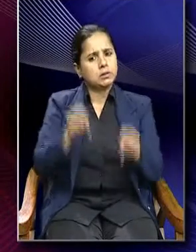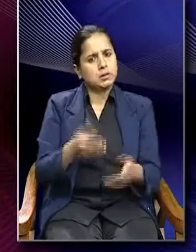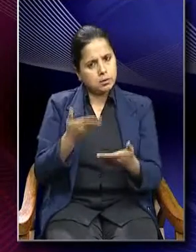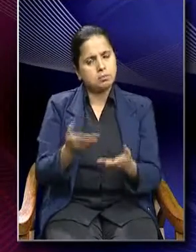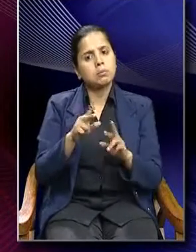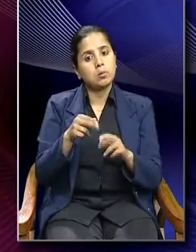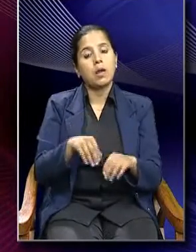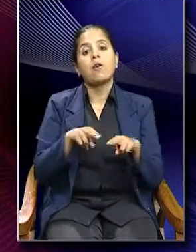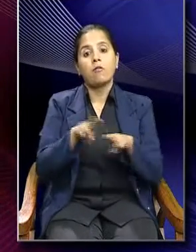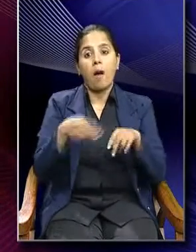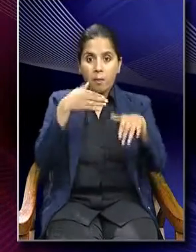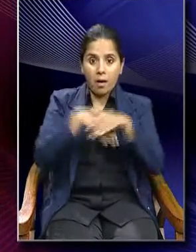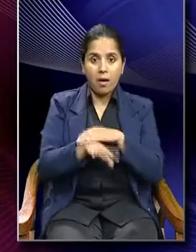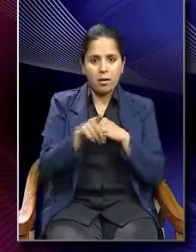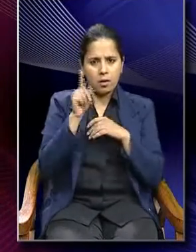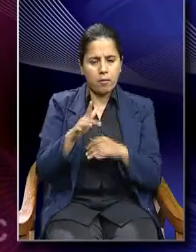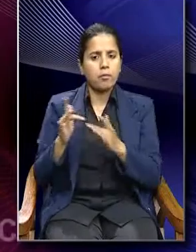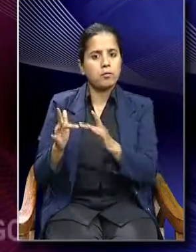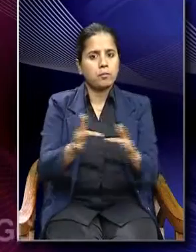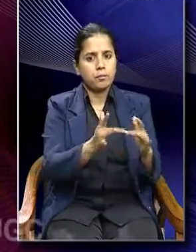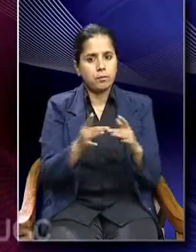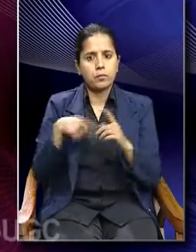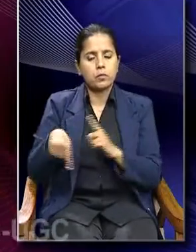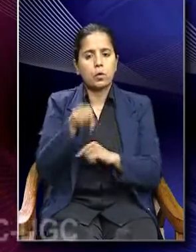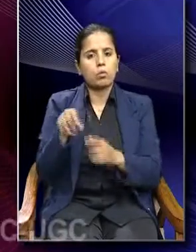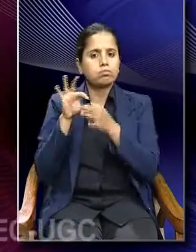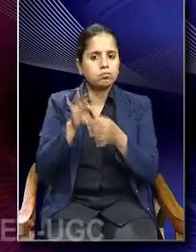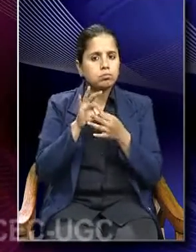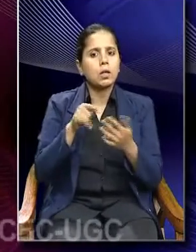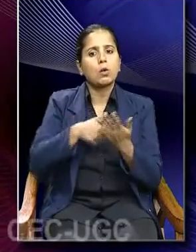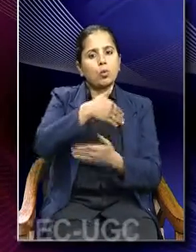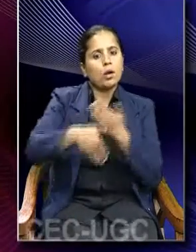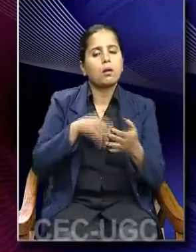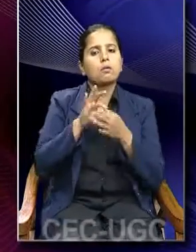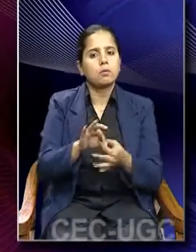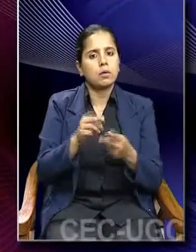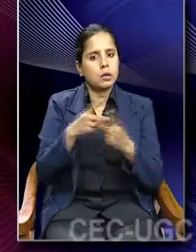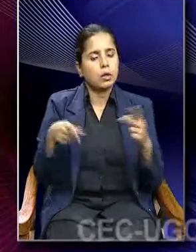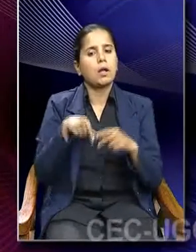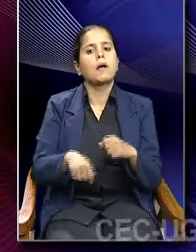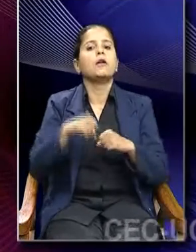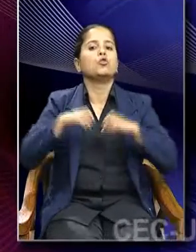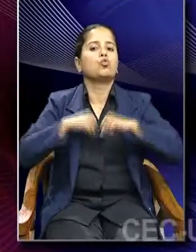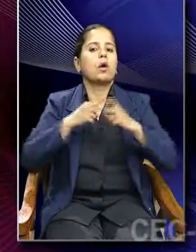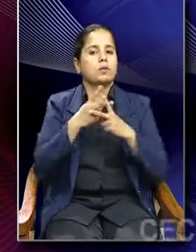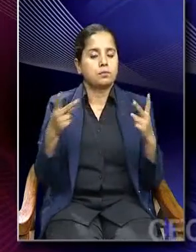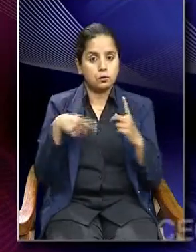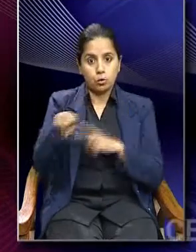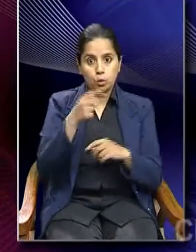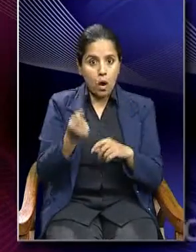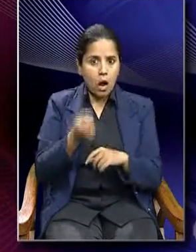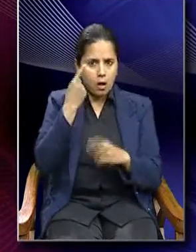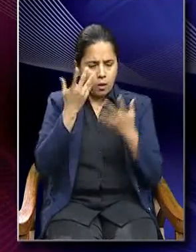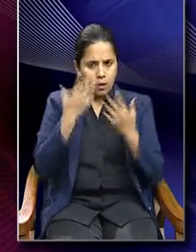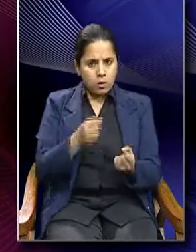within that family you have network or kinship relation, which is the structure. And in order to understand or in order